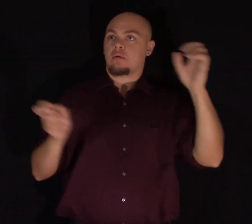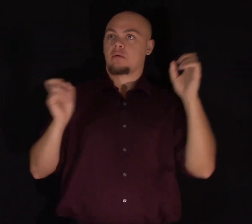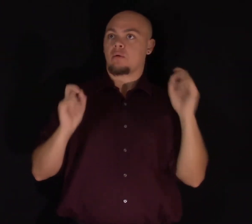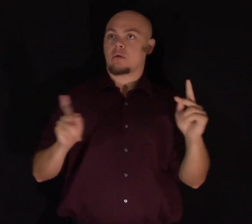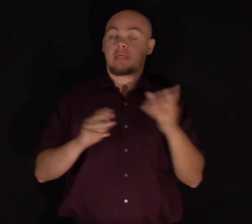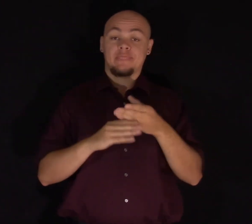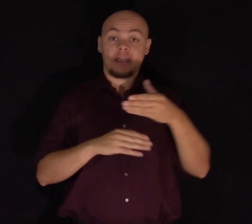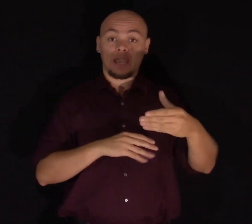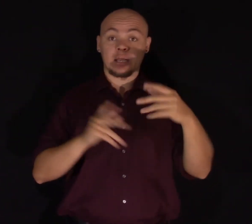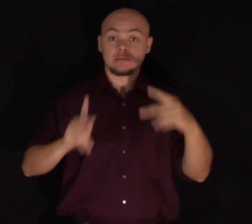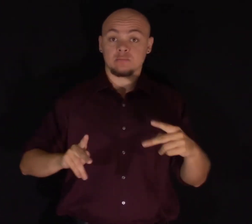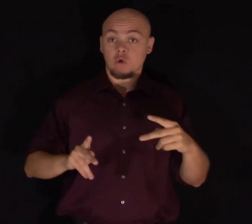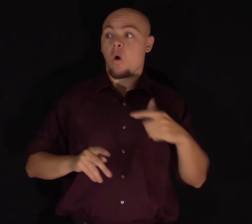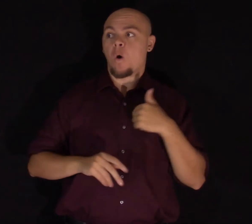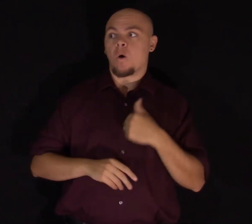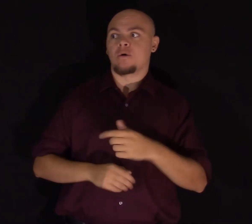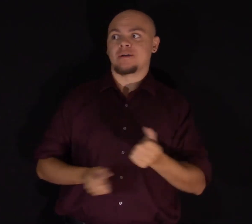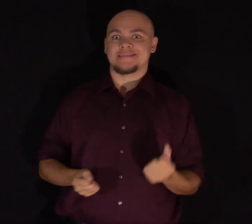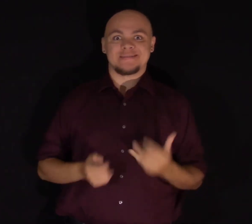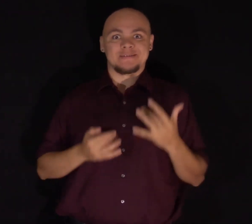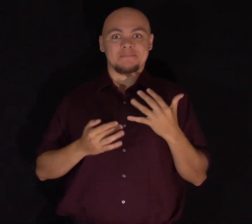sees this is inspired to be a domino.